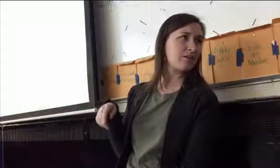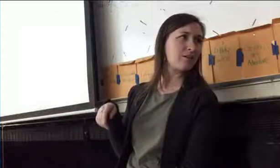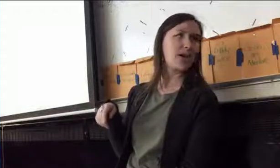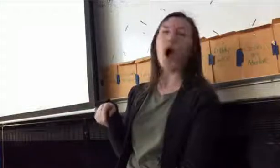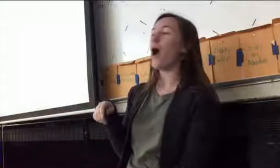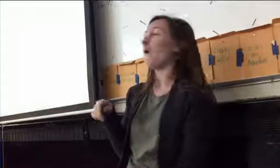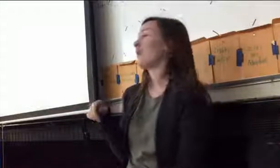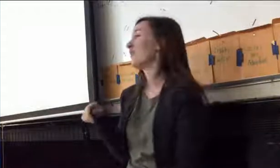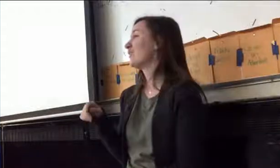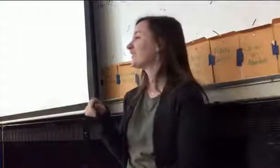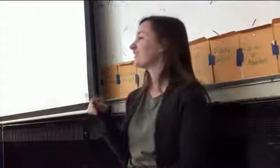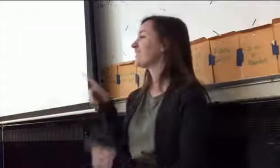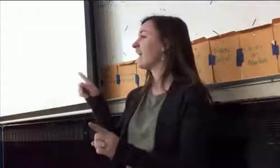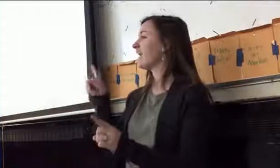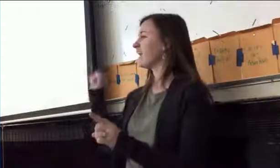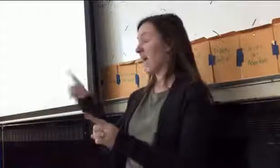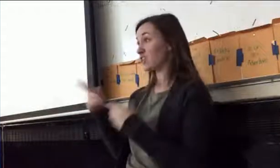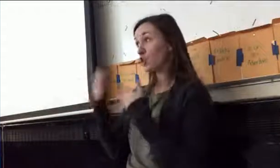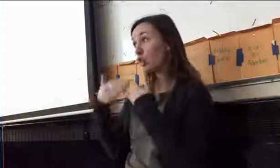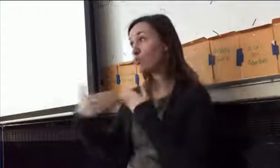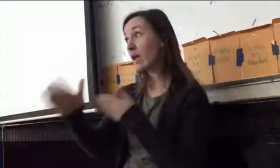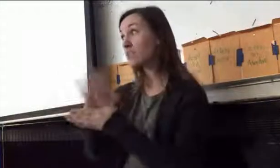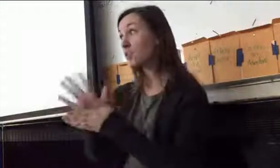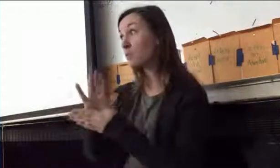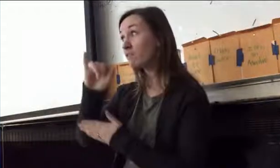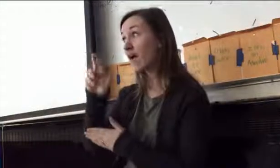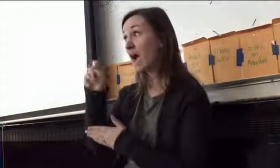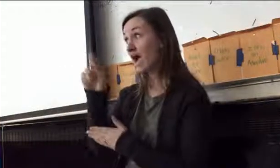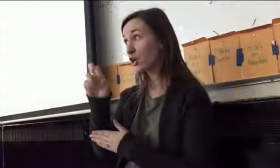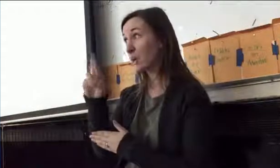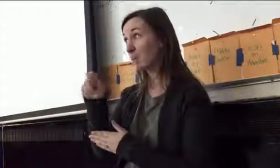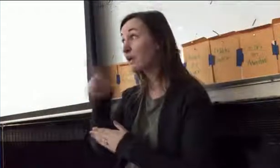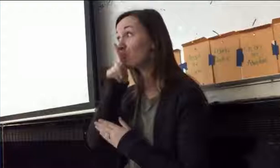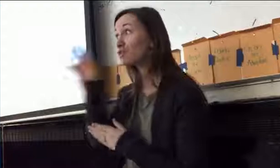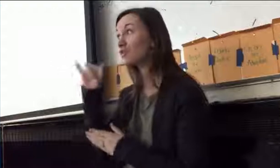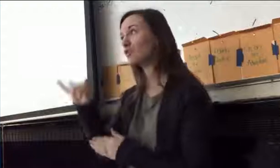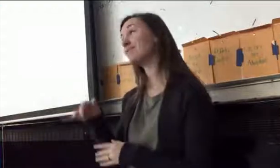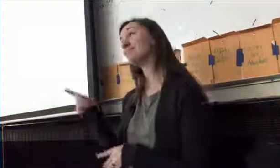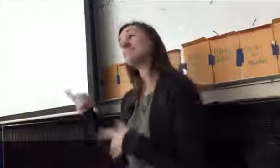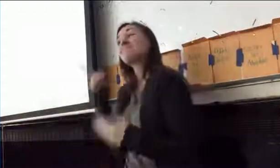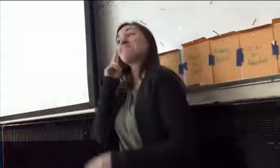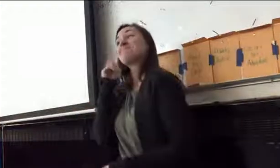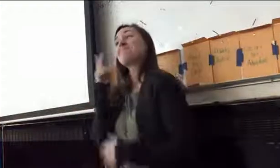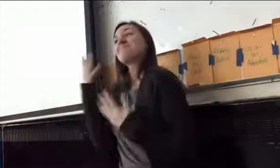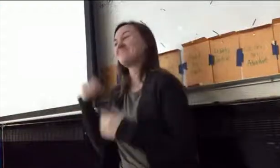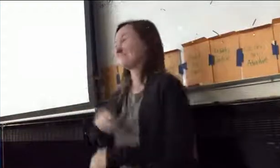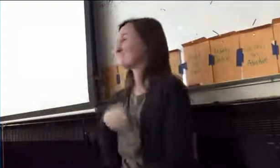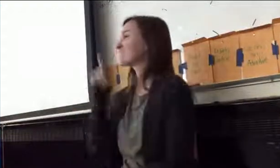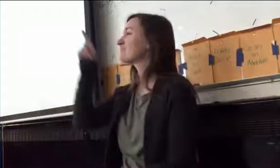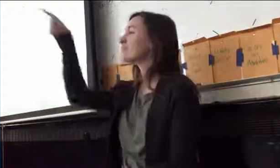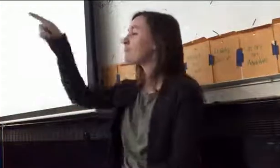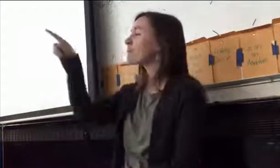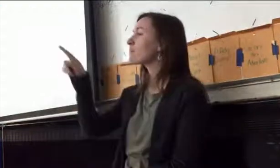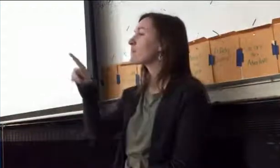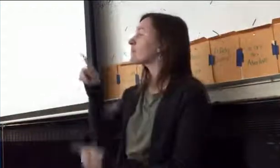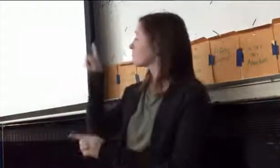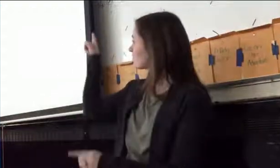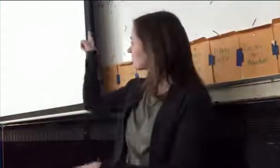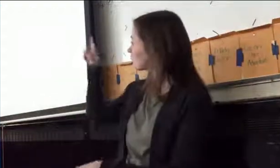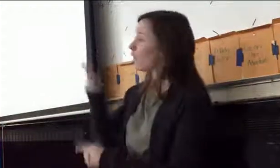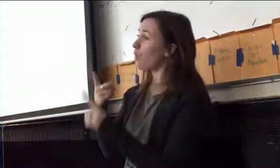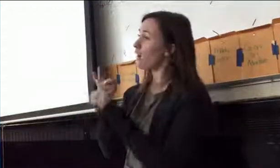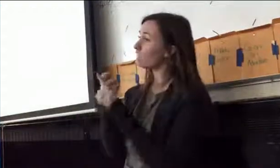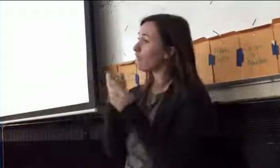here. Raising your hand. Yes. You don't know what's in the garbage, so there might be like poison. Yeah, it could be a bunch of stuff in and out of